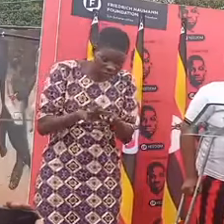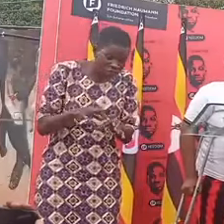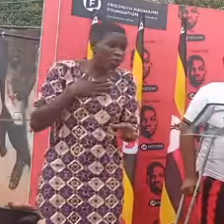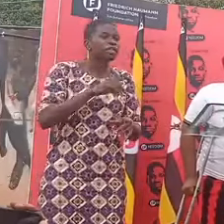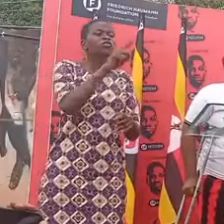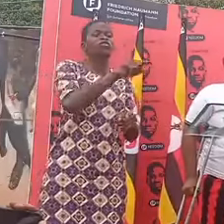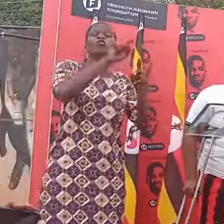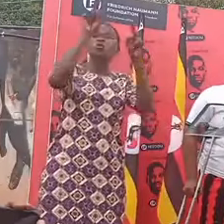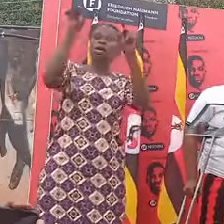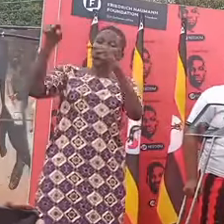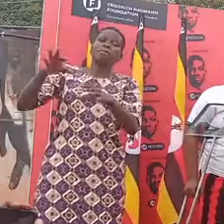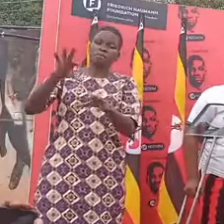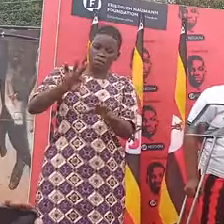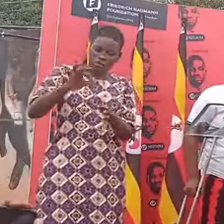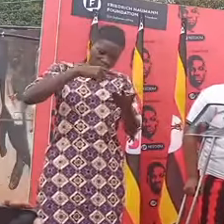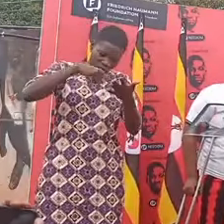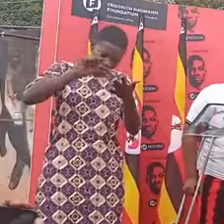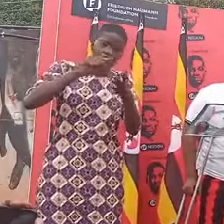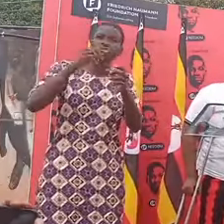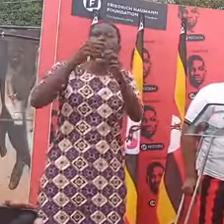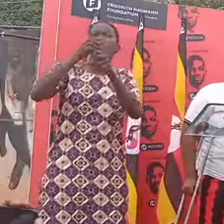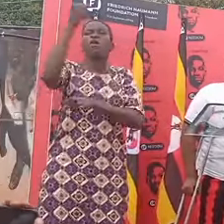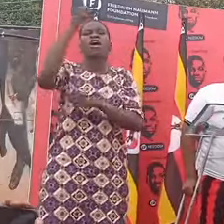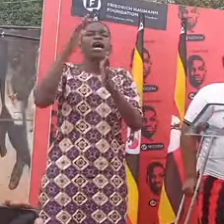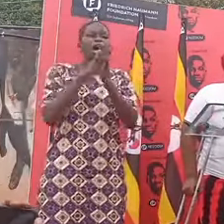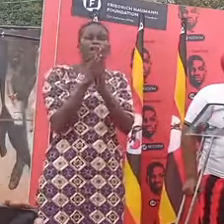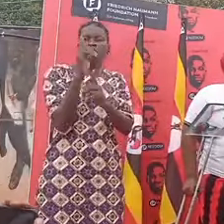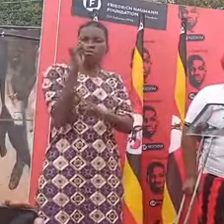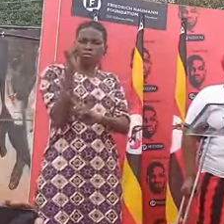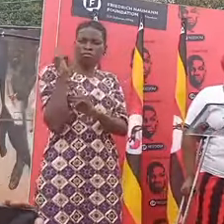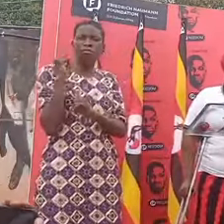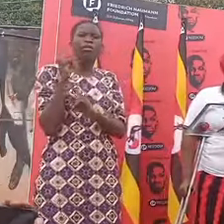manvuuli tukuuma akalulu ka Kyagulanyi